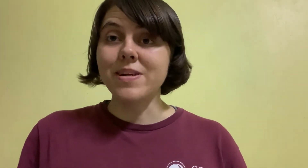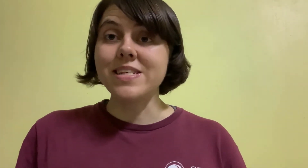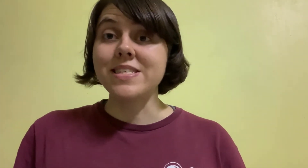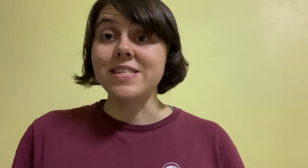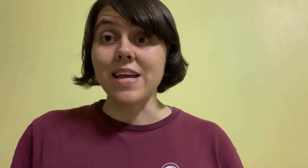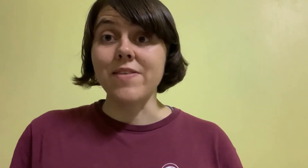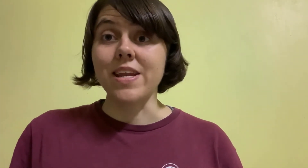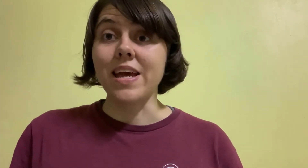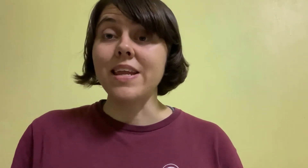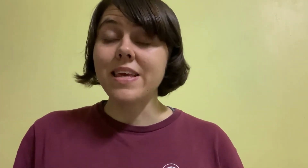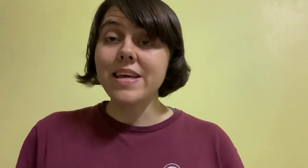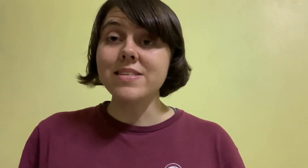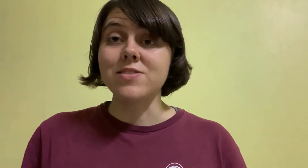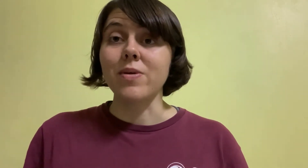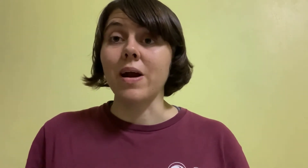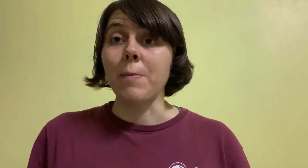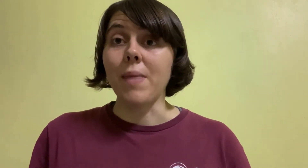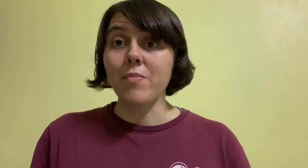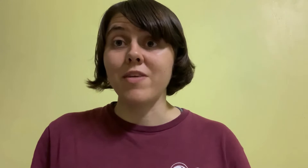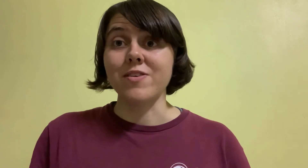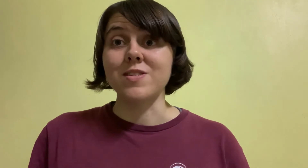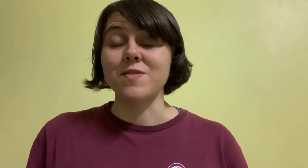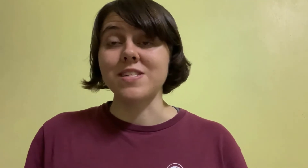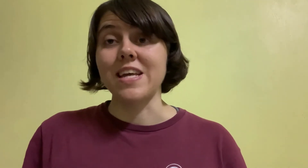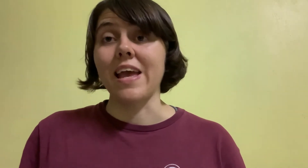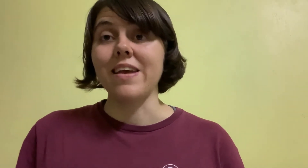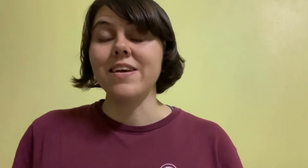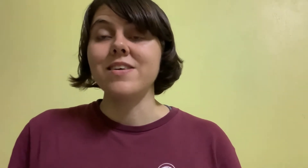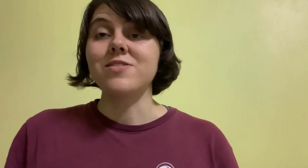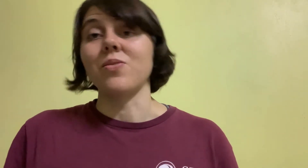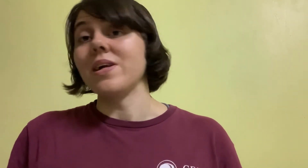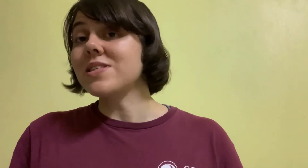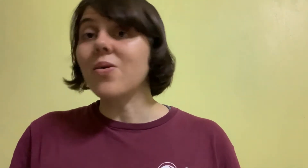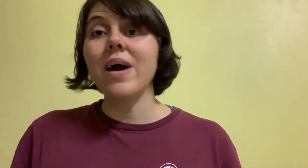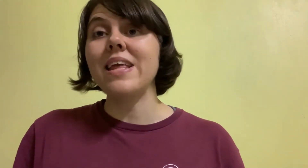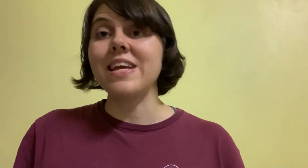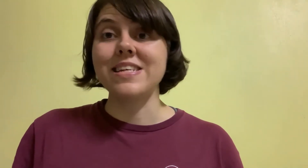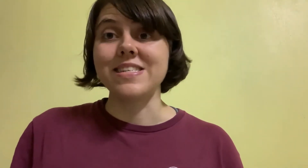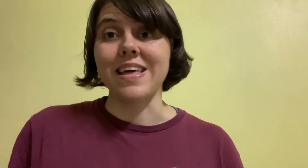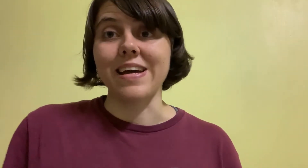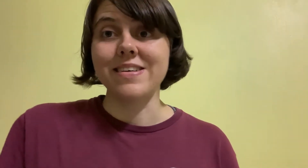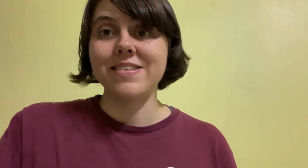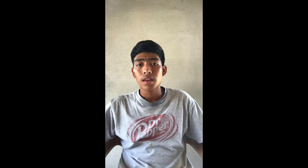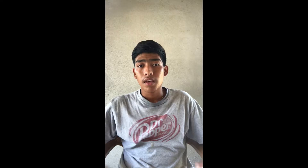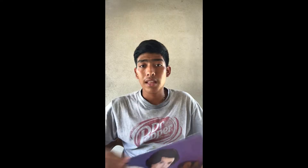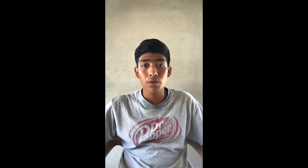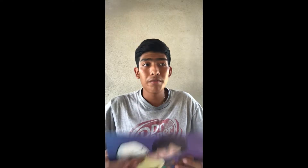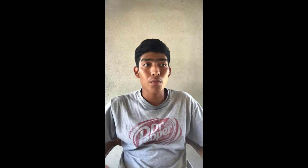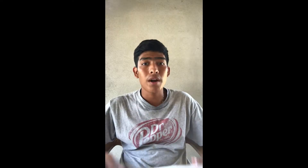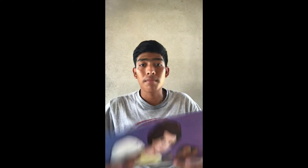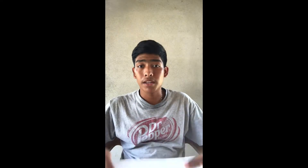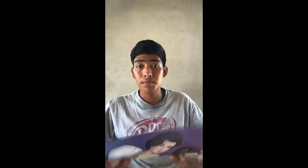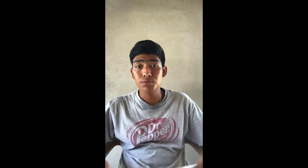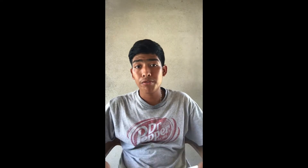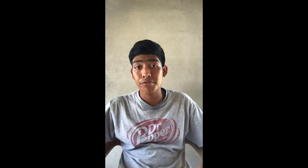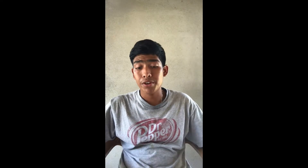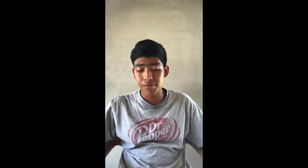is David, and he is doing our memory verse for today. So let's go ahead and get into that. Hello, everyone. My name is Wilfredo